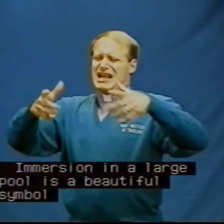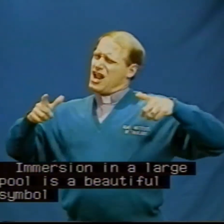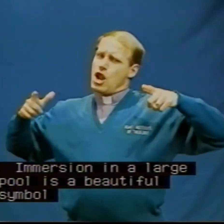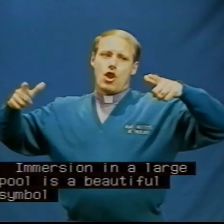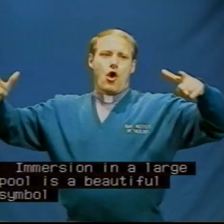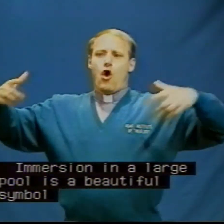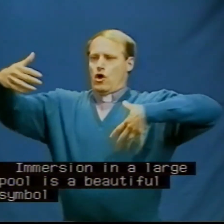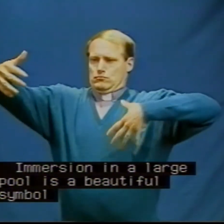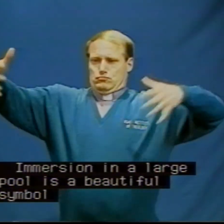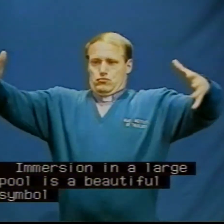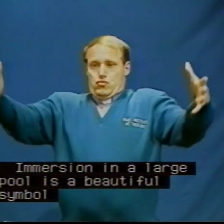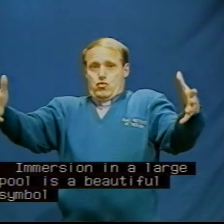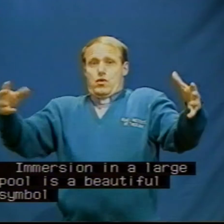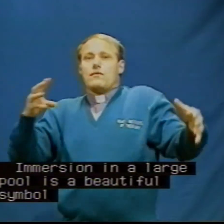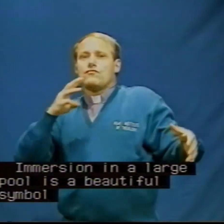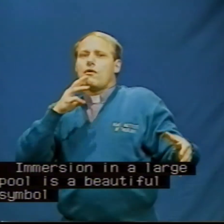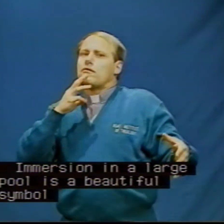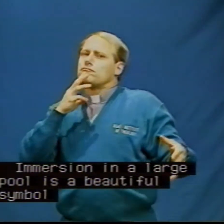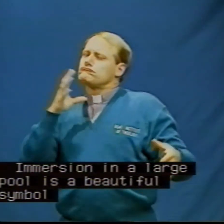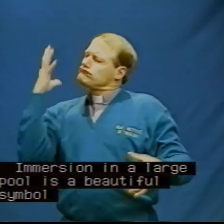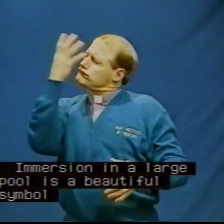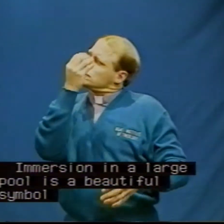Immersion in a large pool is a beautiful symbol